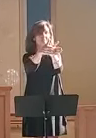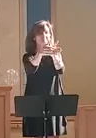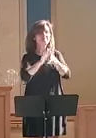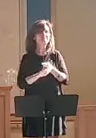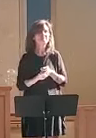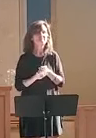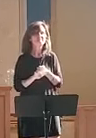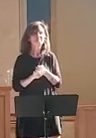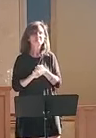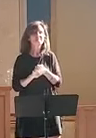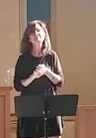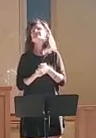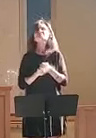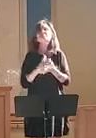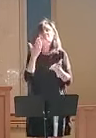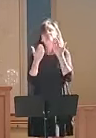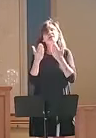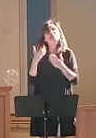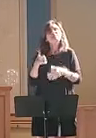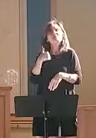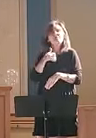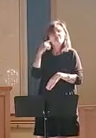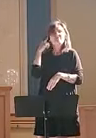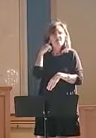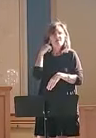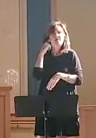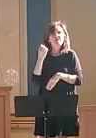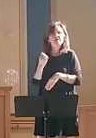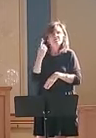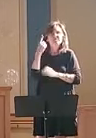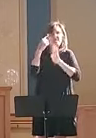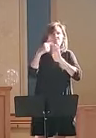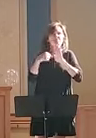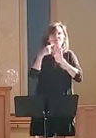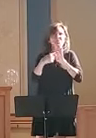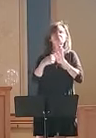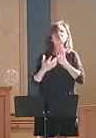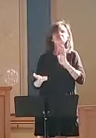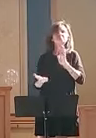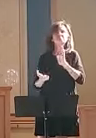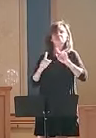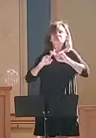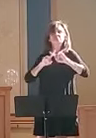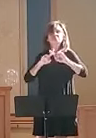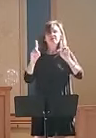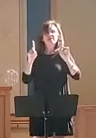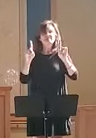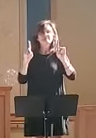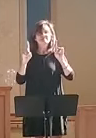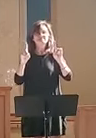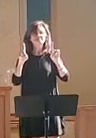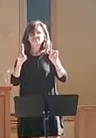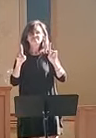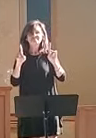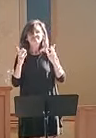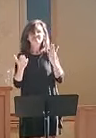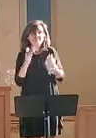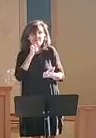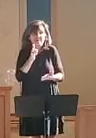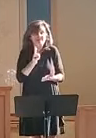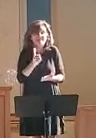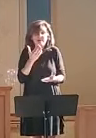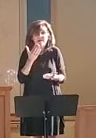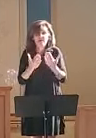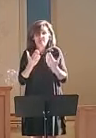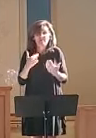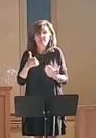Now, we might think we know what correction needs to be, but that may not be true, because we might